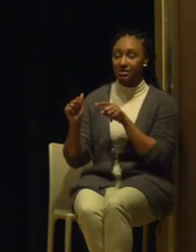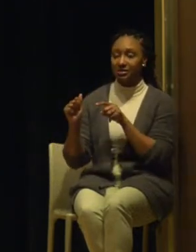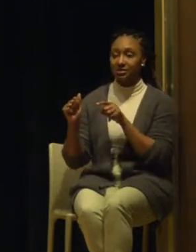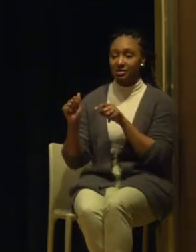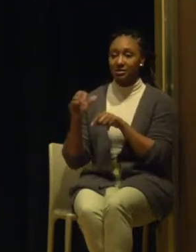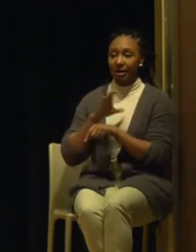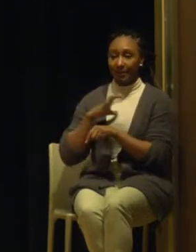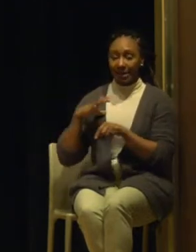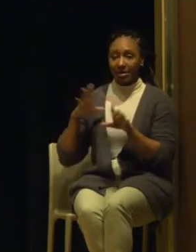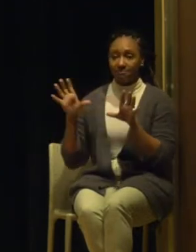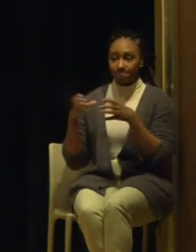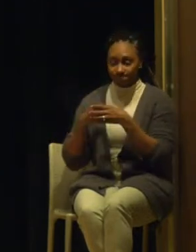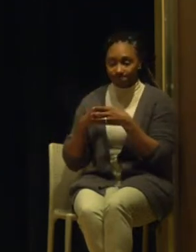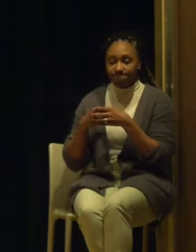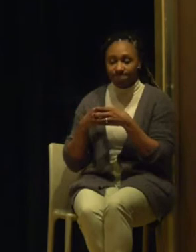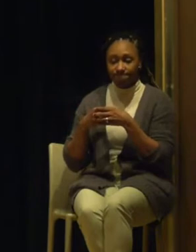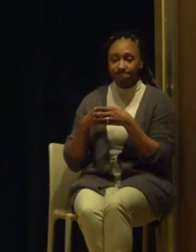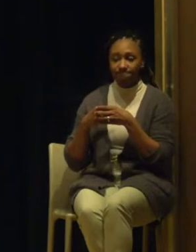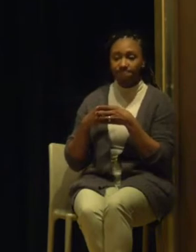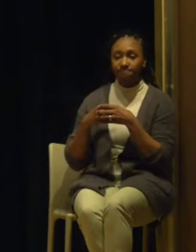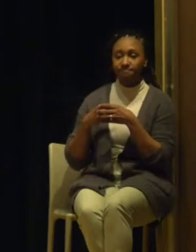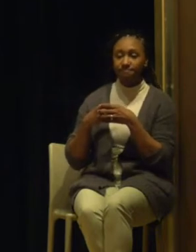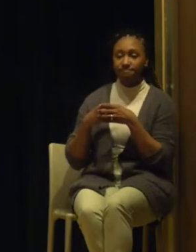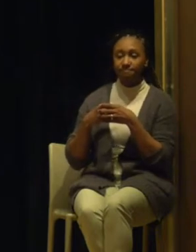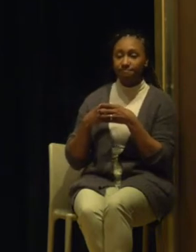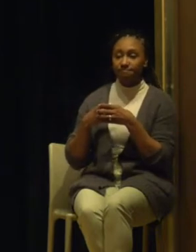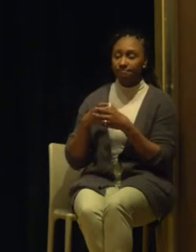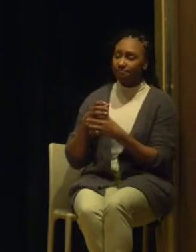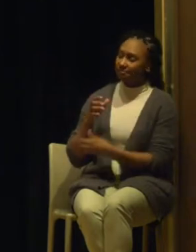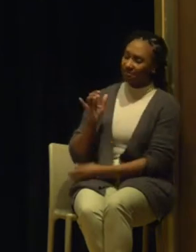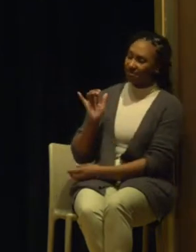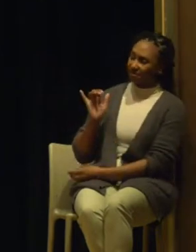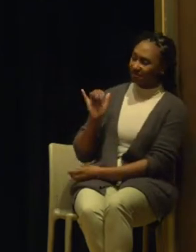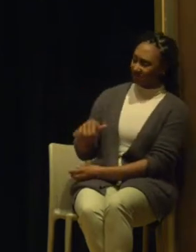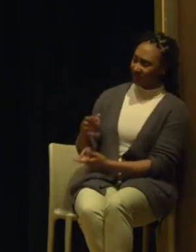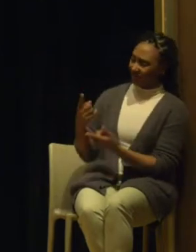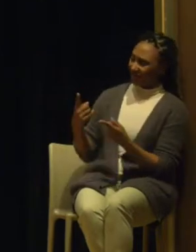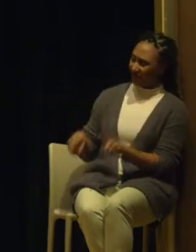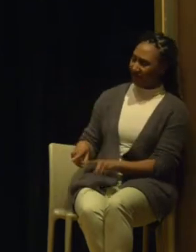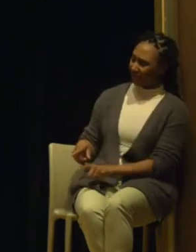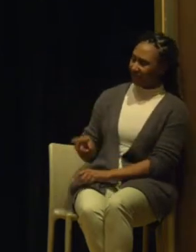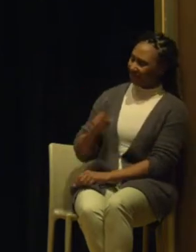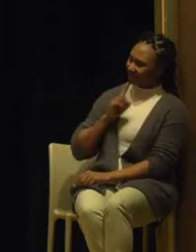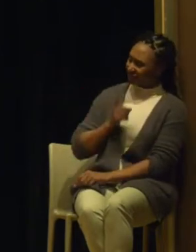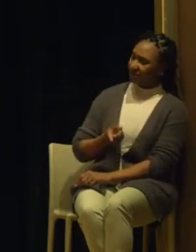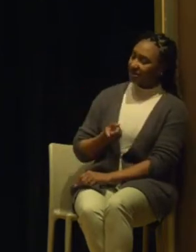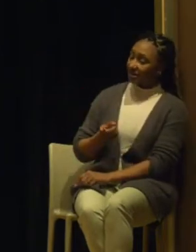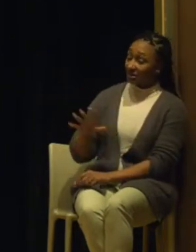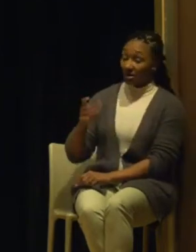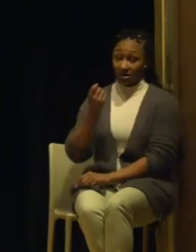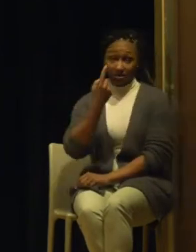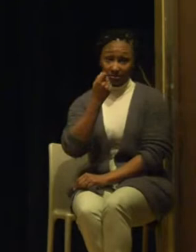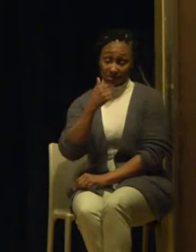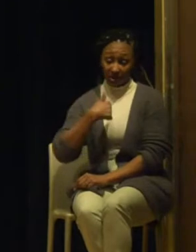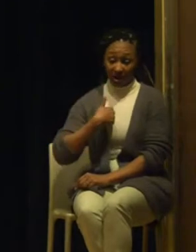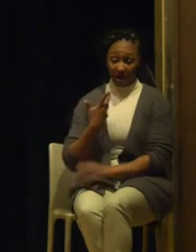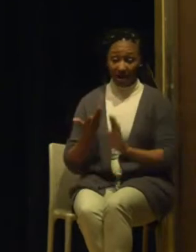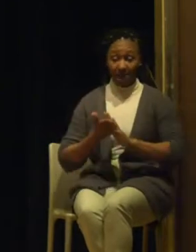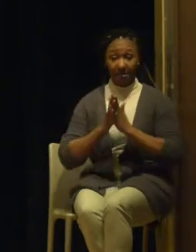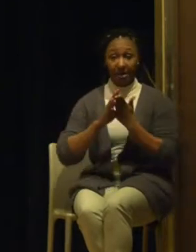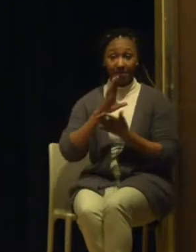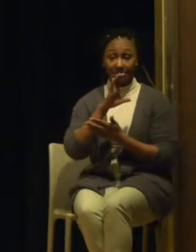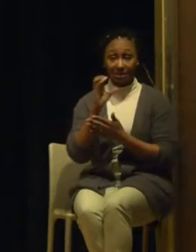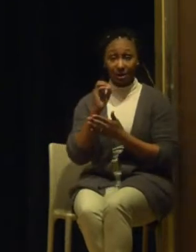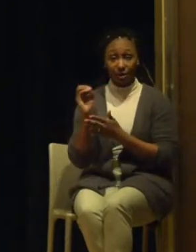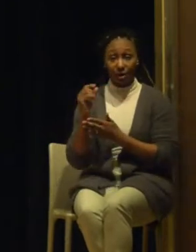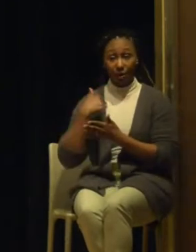back if the women didn't have on enough clothes. Is that how we got to Uncut? Is that So when I became CEO, first thing I